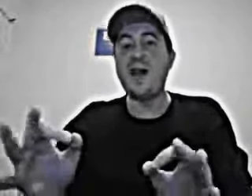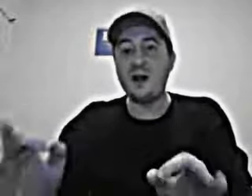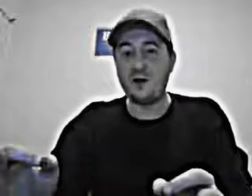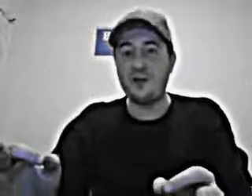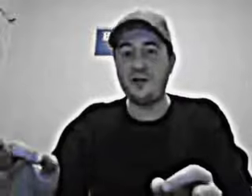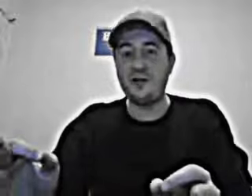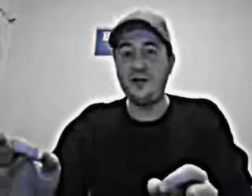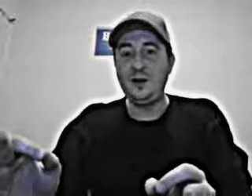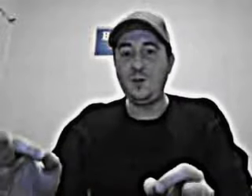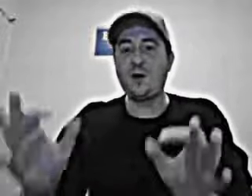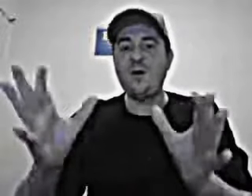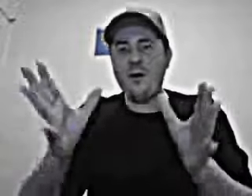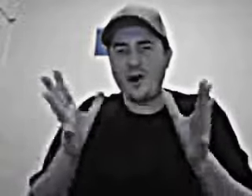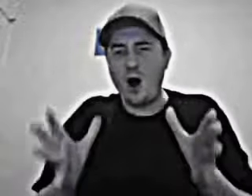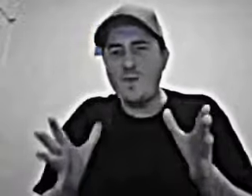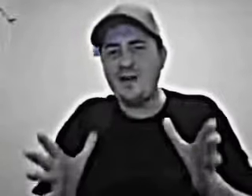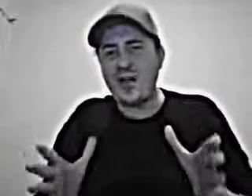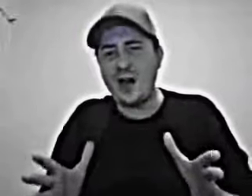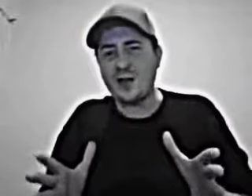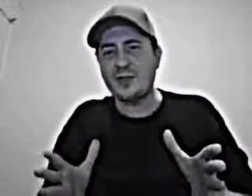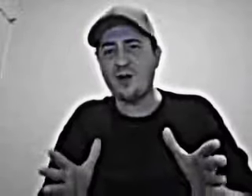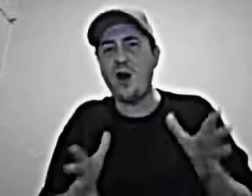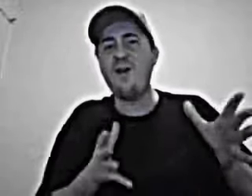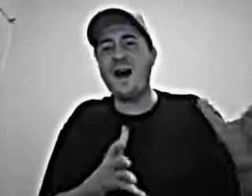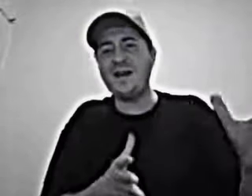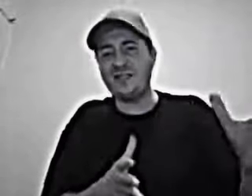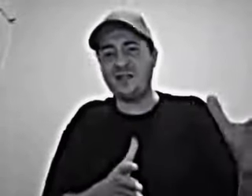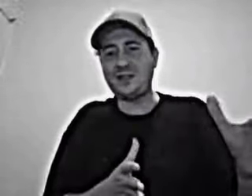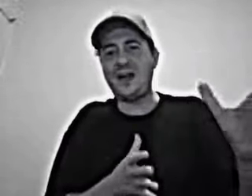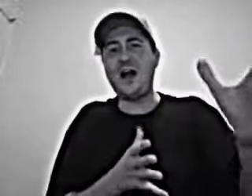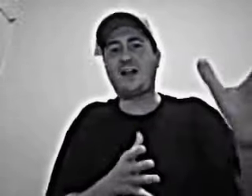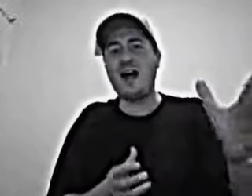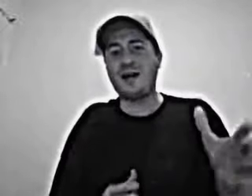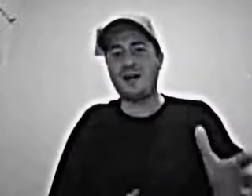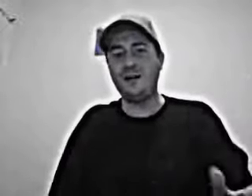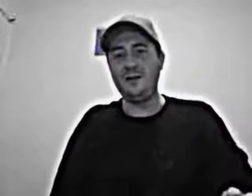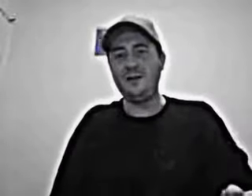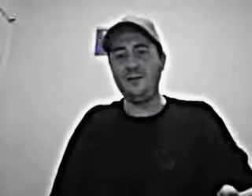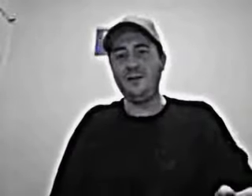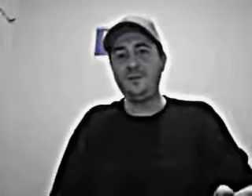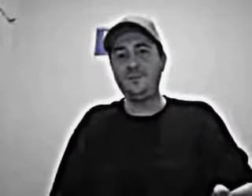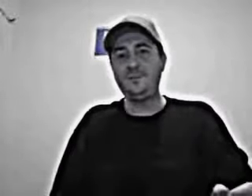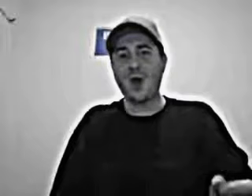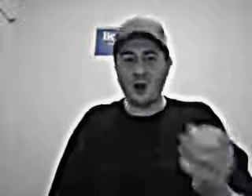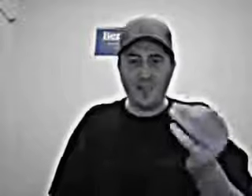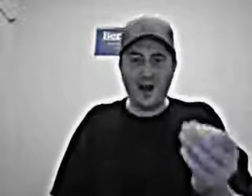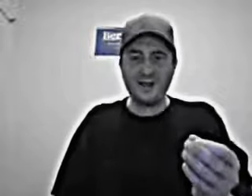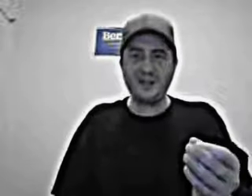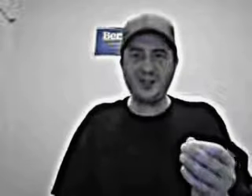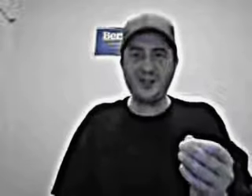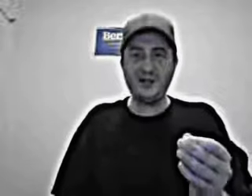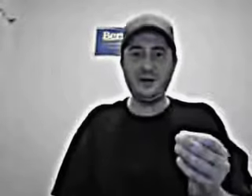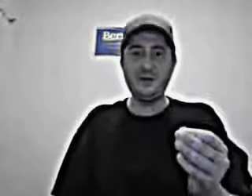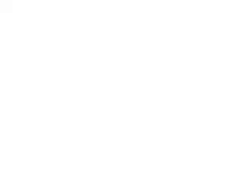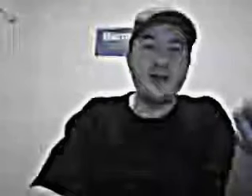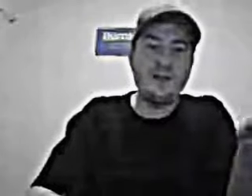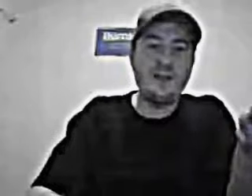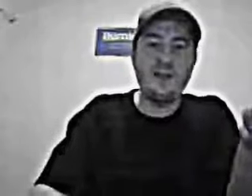terrorist we're arming terrorist arming isis and al-qaeda are y'all paying attention these